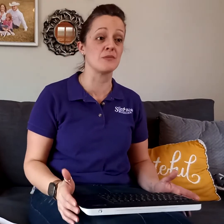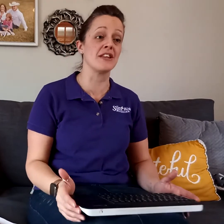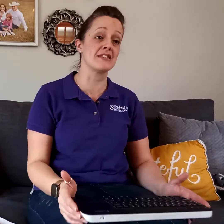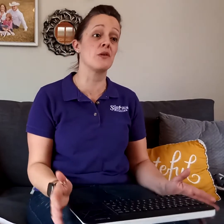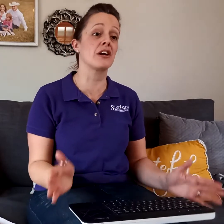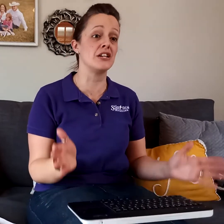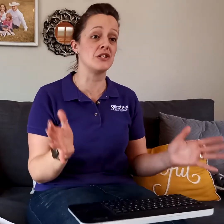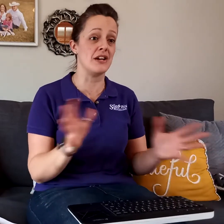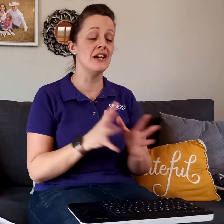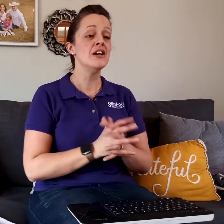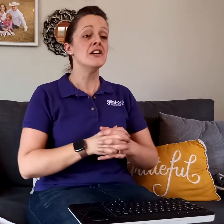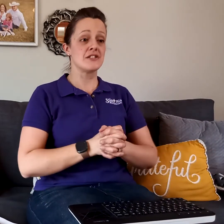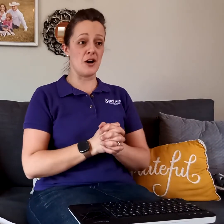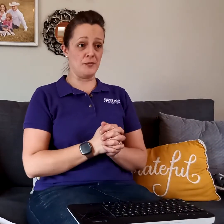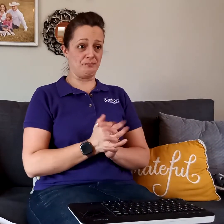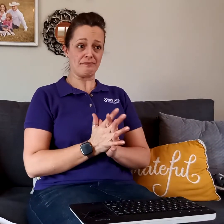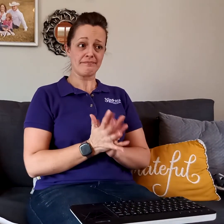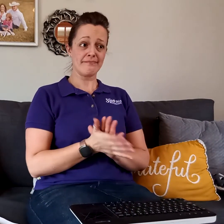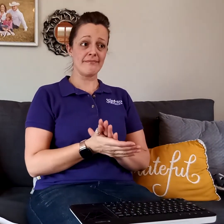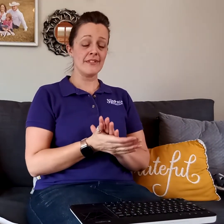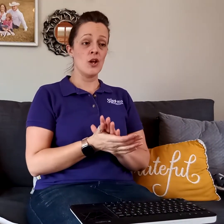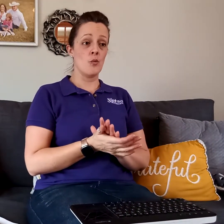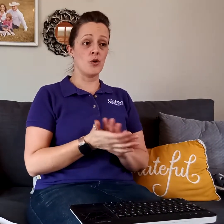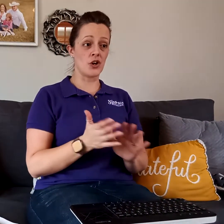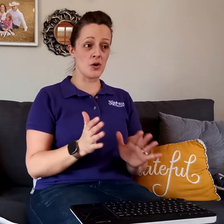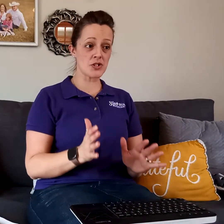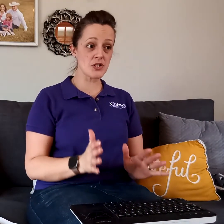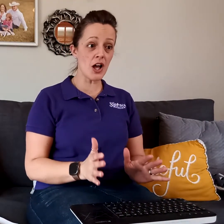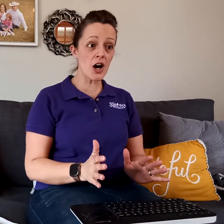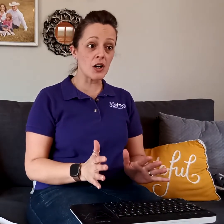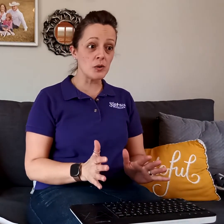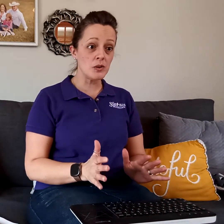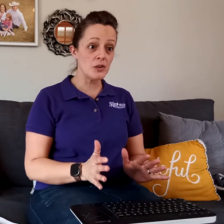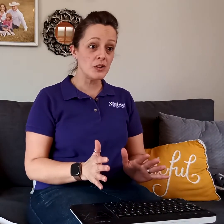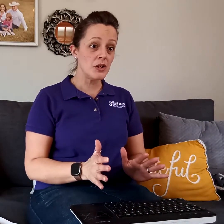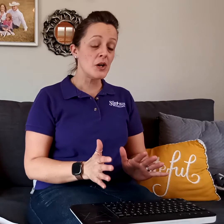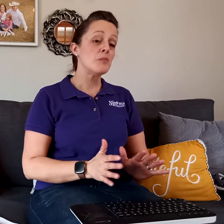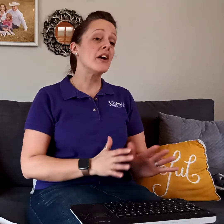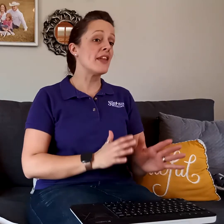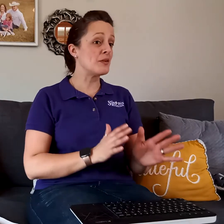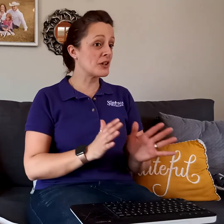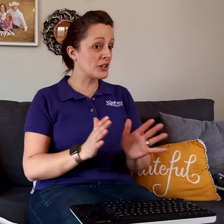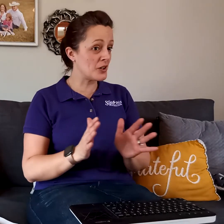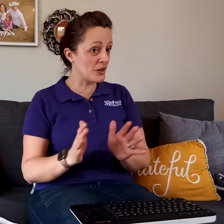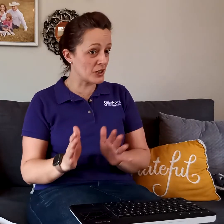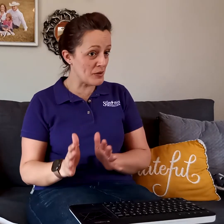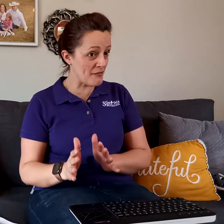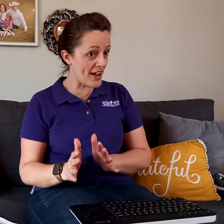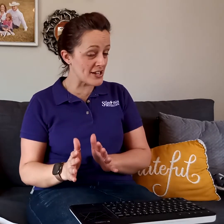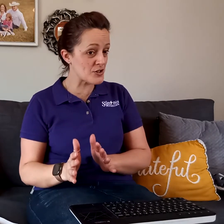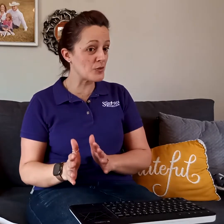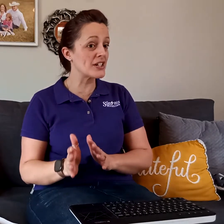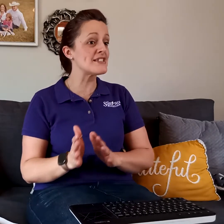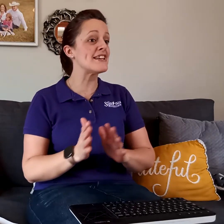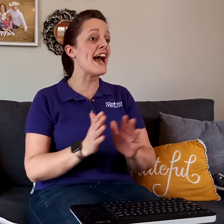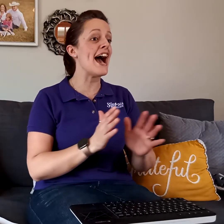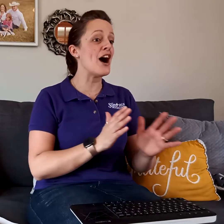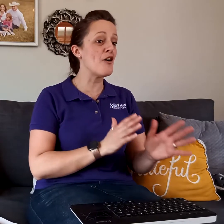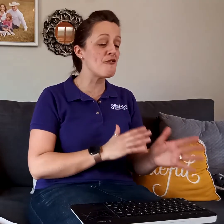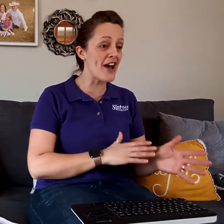that's how we're going to do it. So, we'll go slow, but then we're going to go a little bit faster, and we're going to see how fast